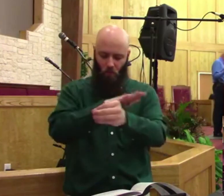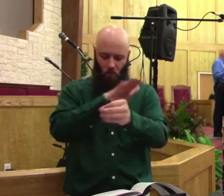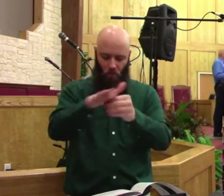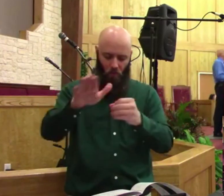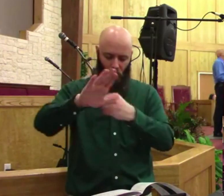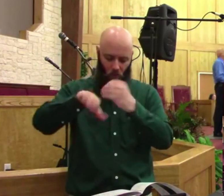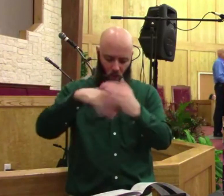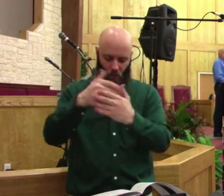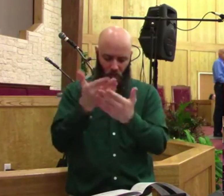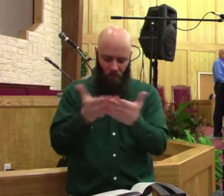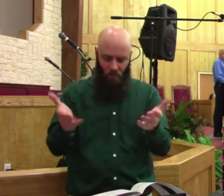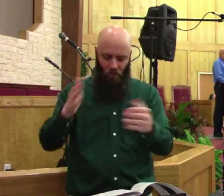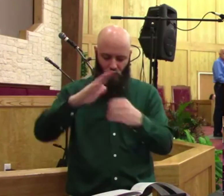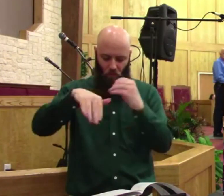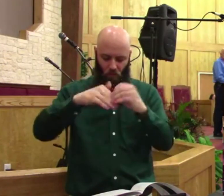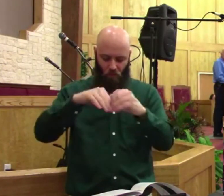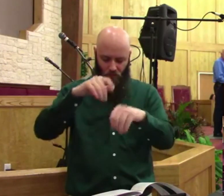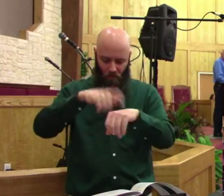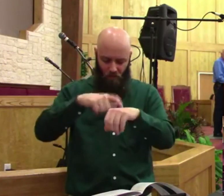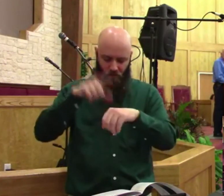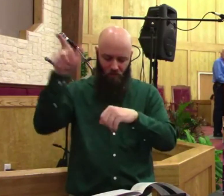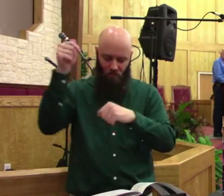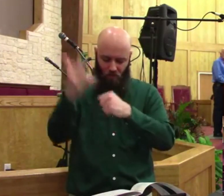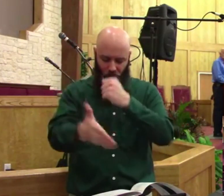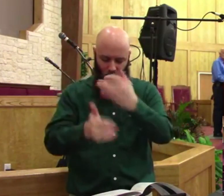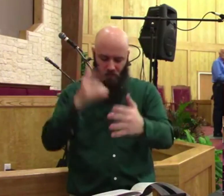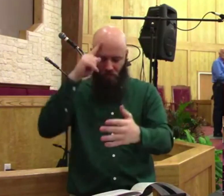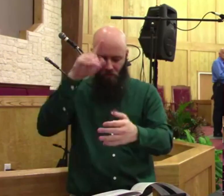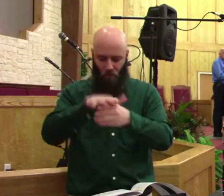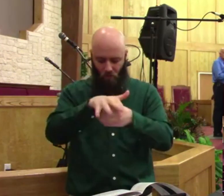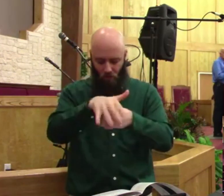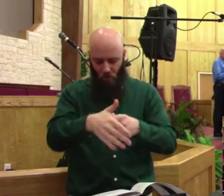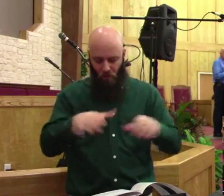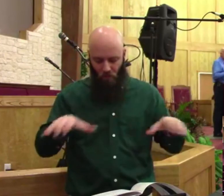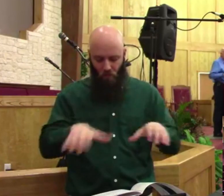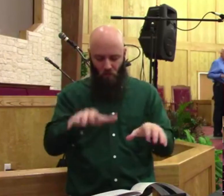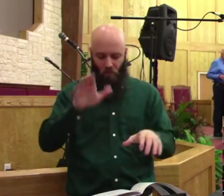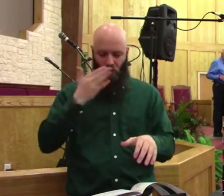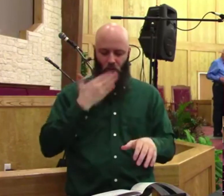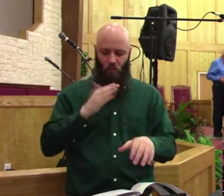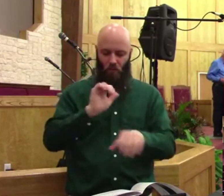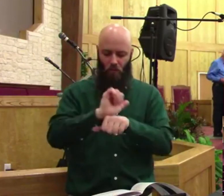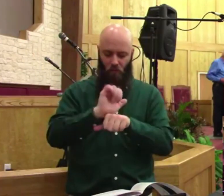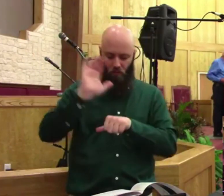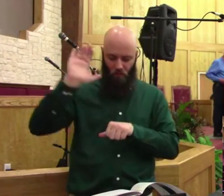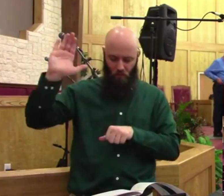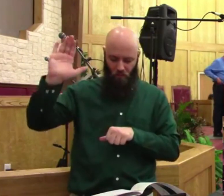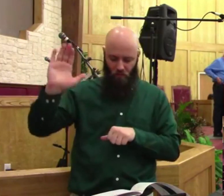times, you may abound in every good work. Go and abound for the glory of God.